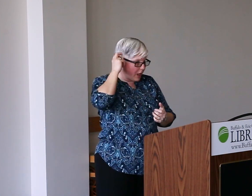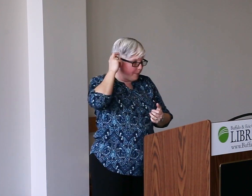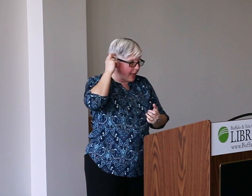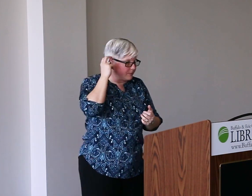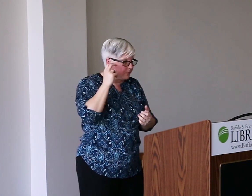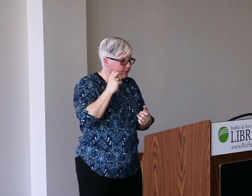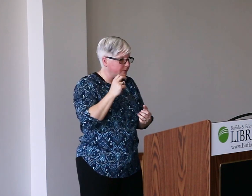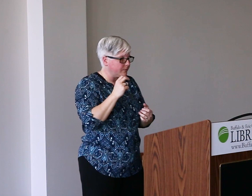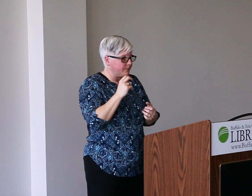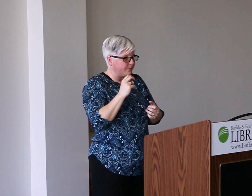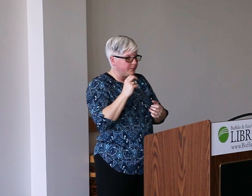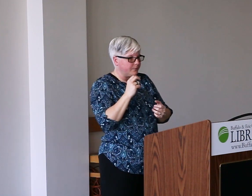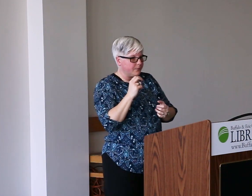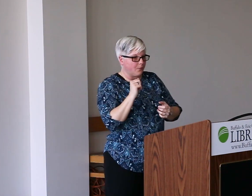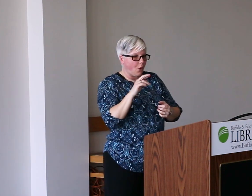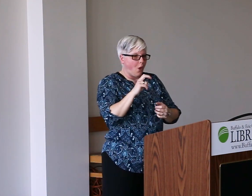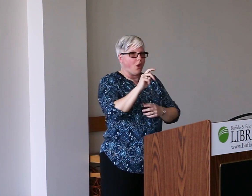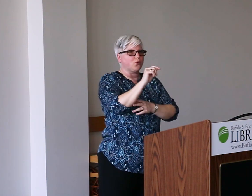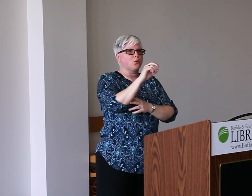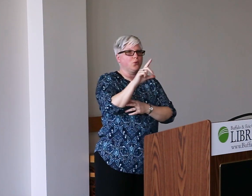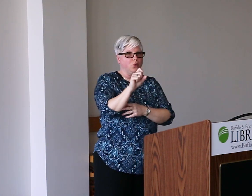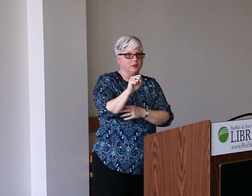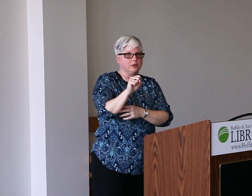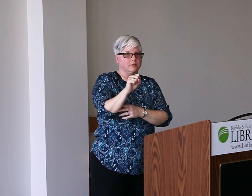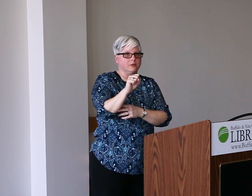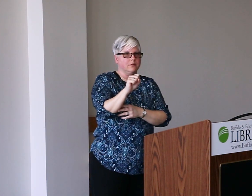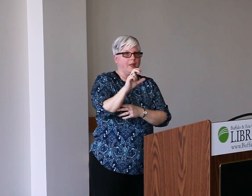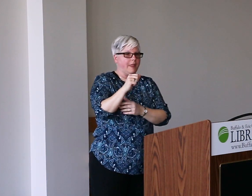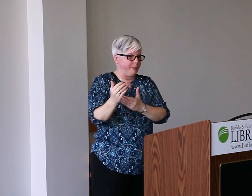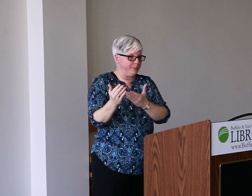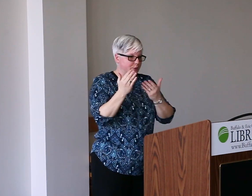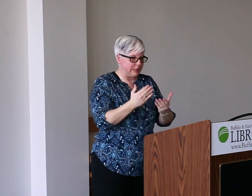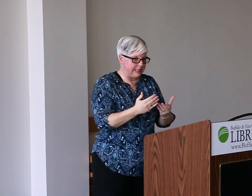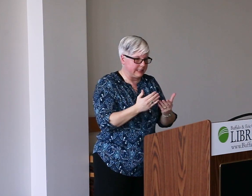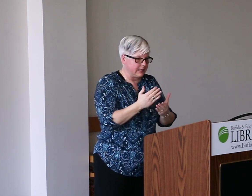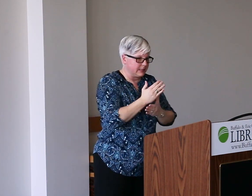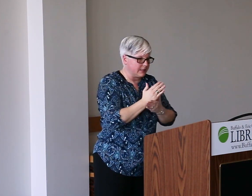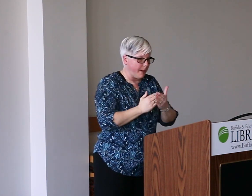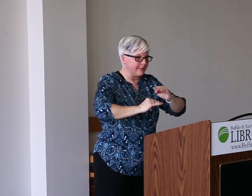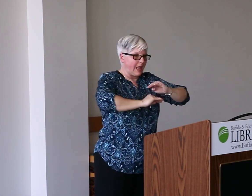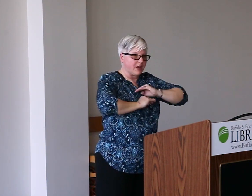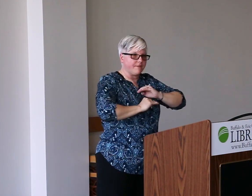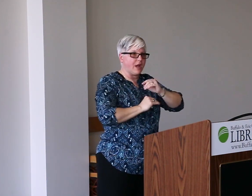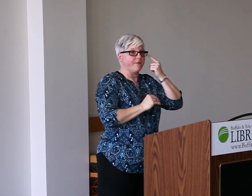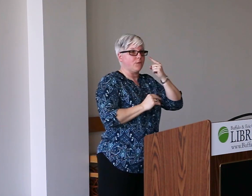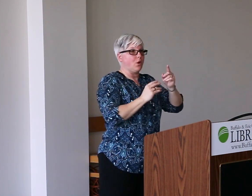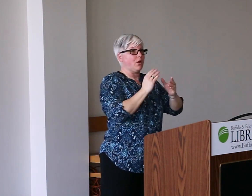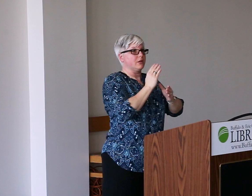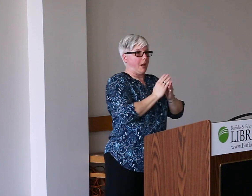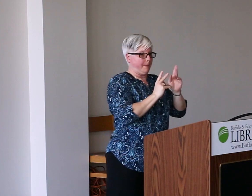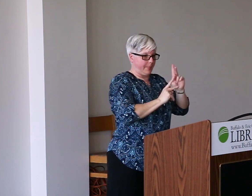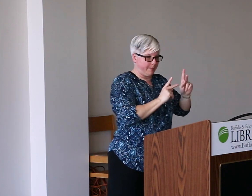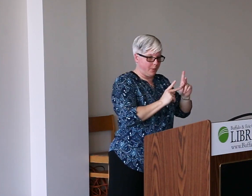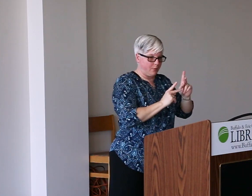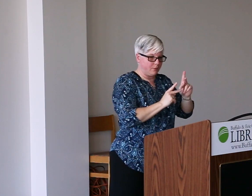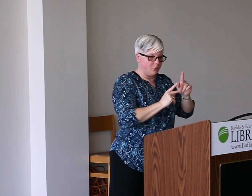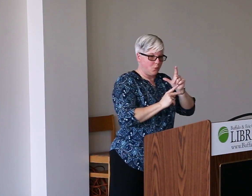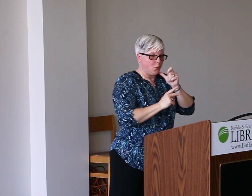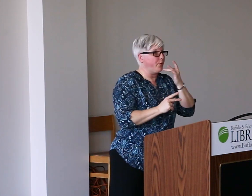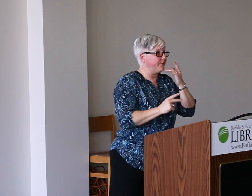Hearing aids and cochlear implants are tools that bring some satisfaction to some